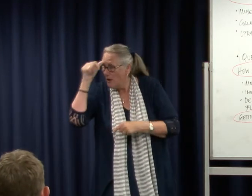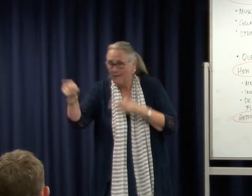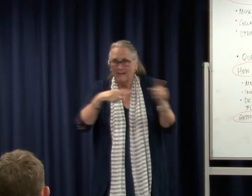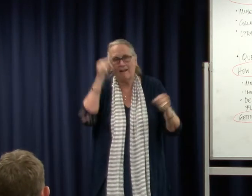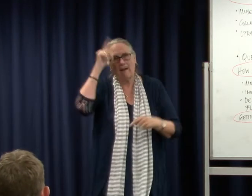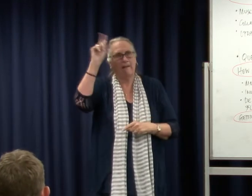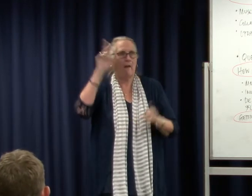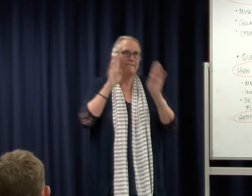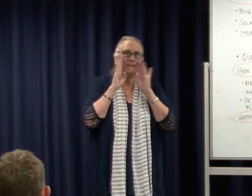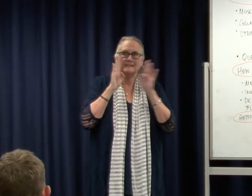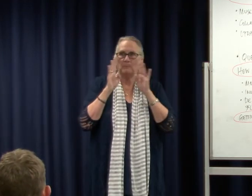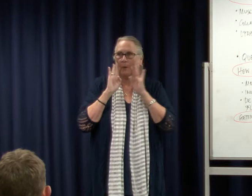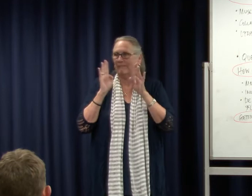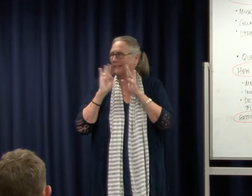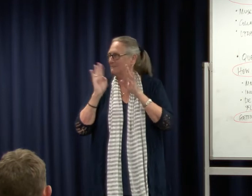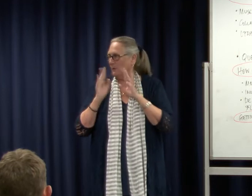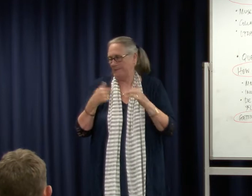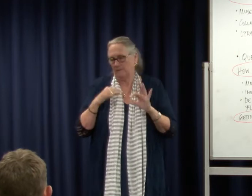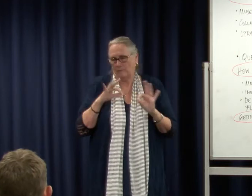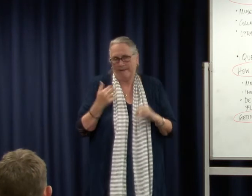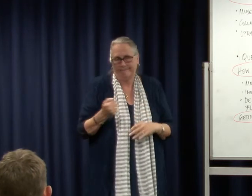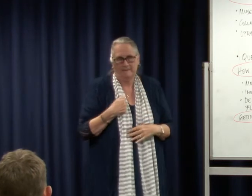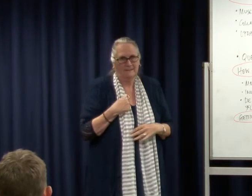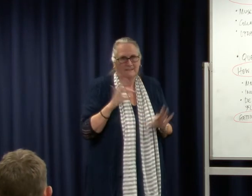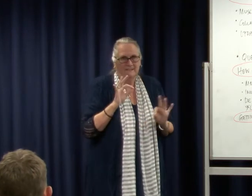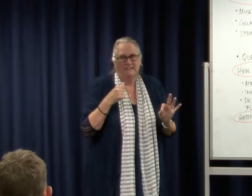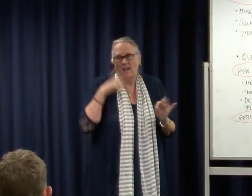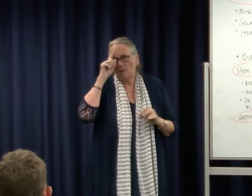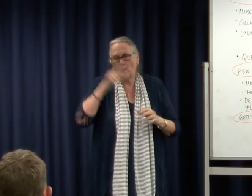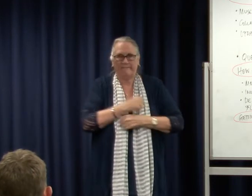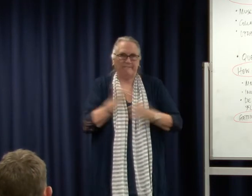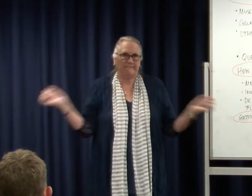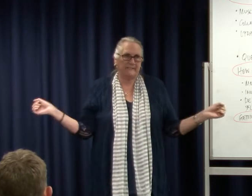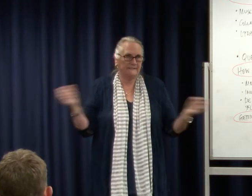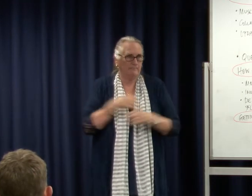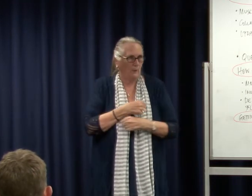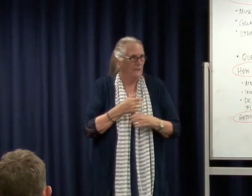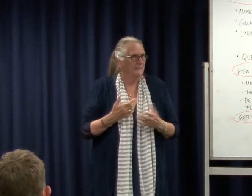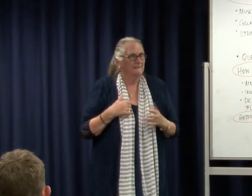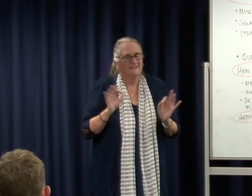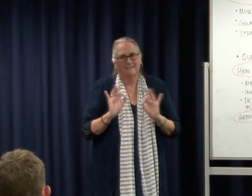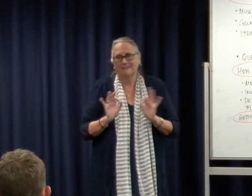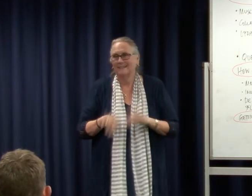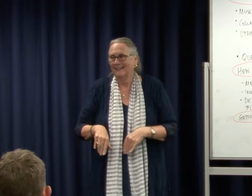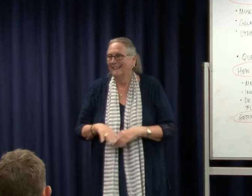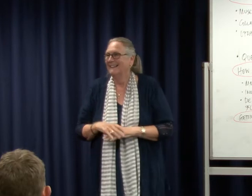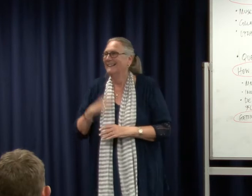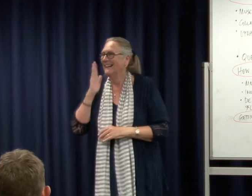and share information. I know there's Facebook now, and I personally don't have Facebook. I do. I sign it like this, is to expose